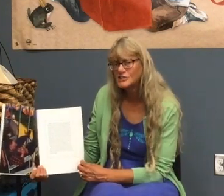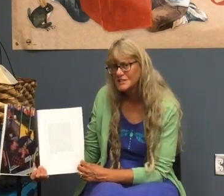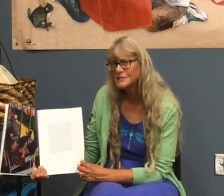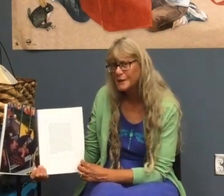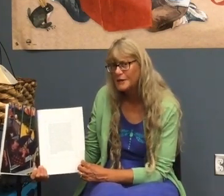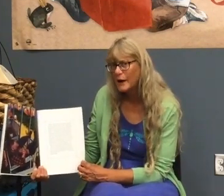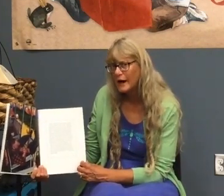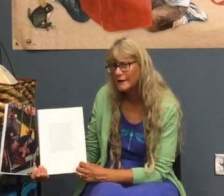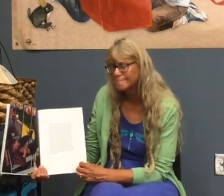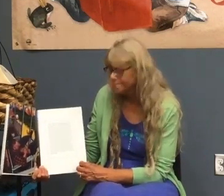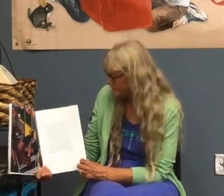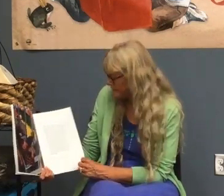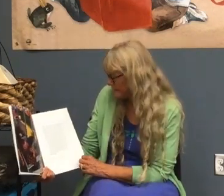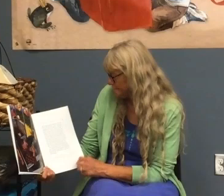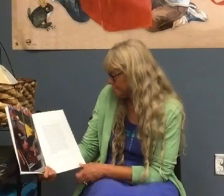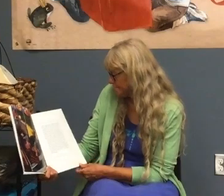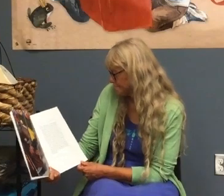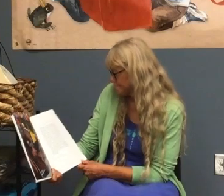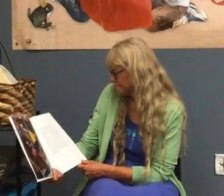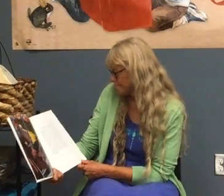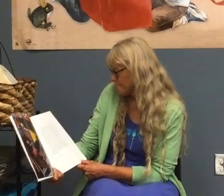likes you just the way you are. Yeah.